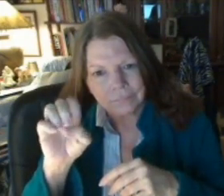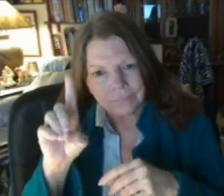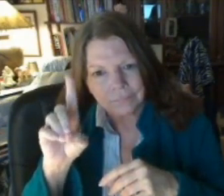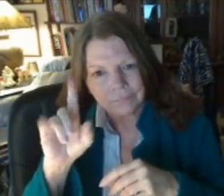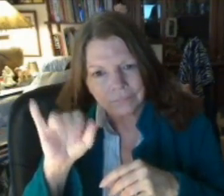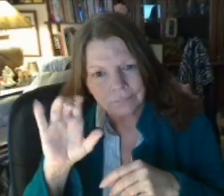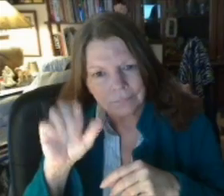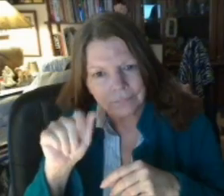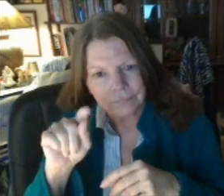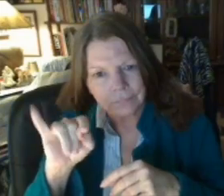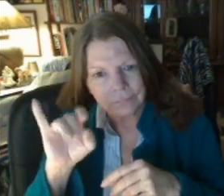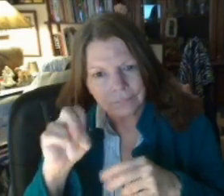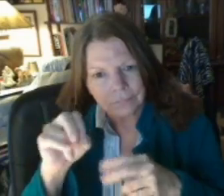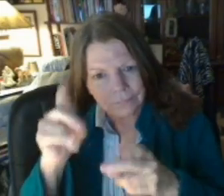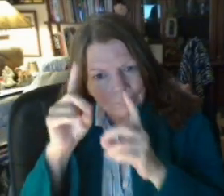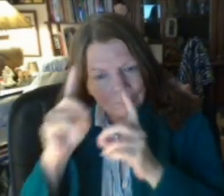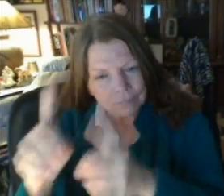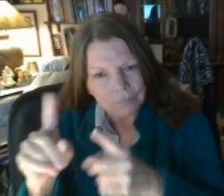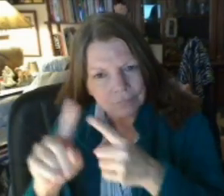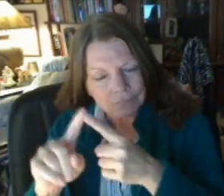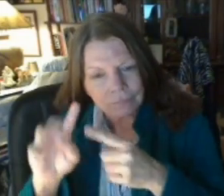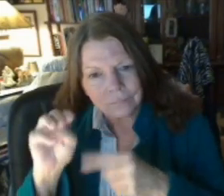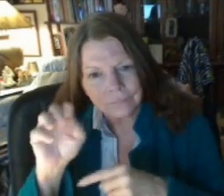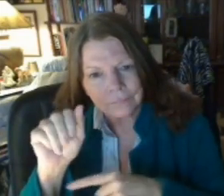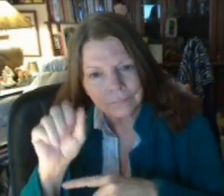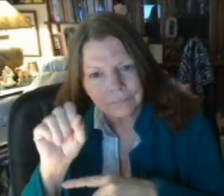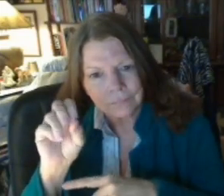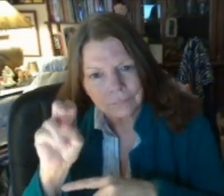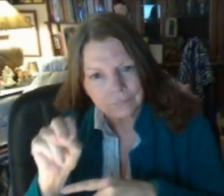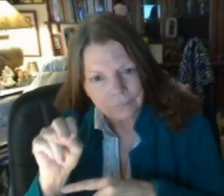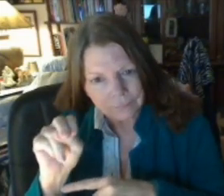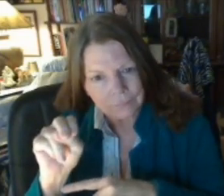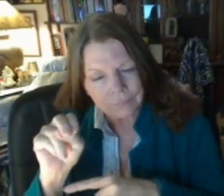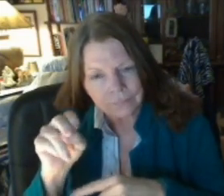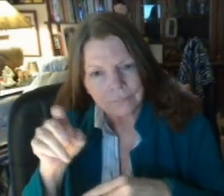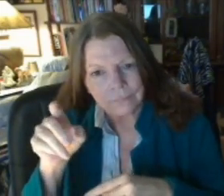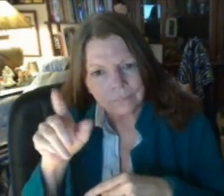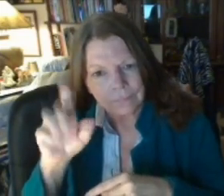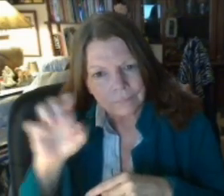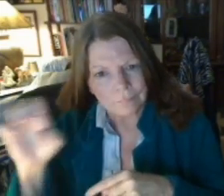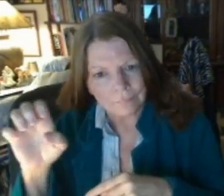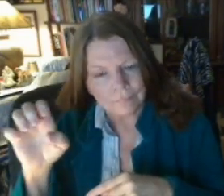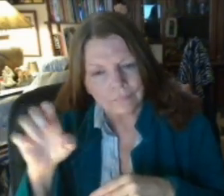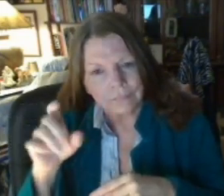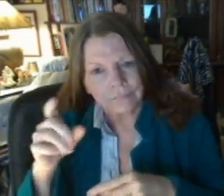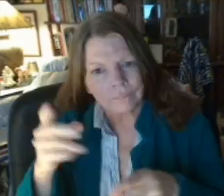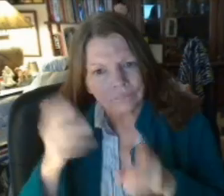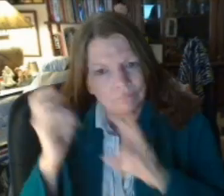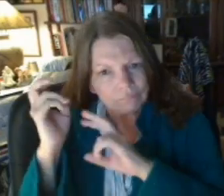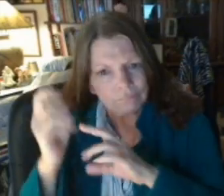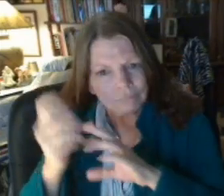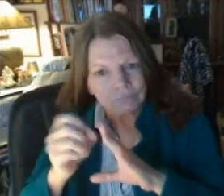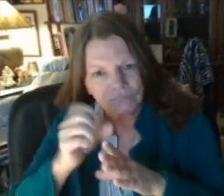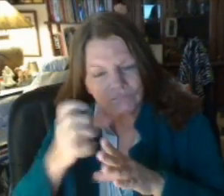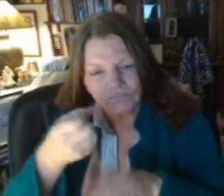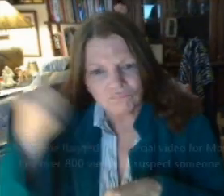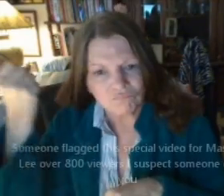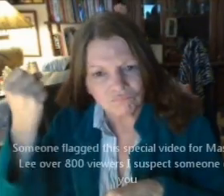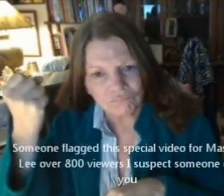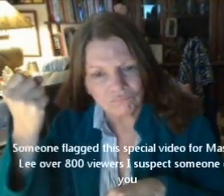It's 1,200 pages. And guess what? They're collecting just about the same level of information on